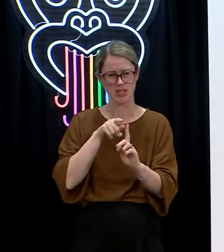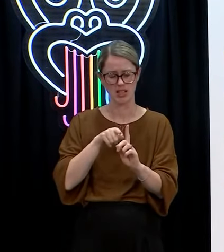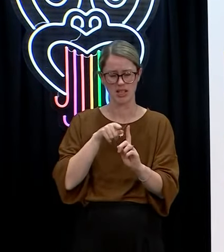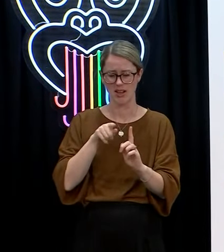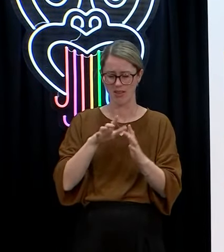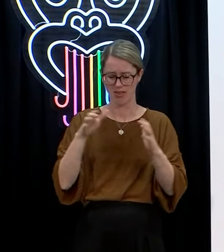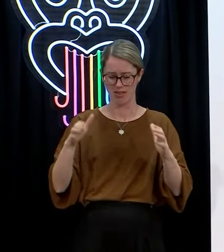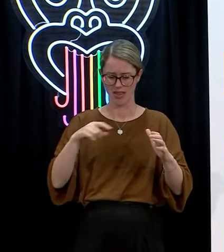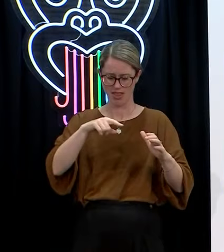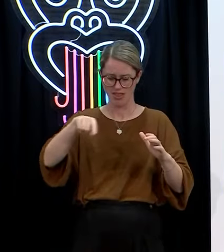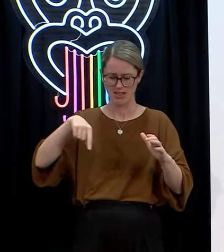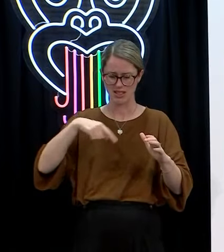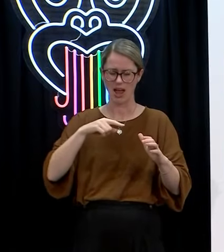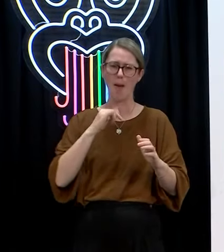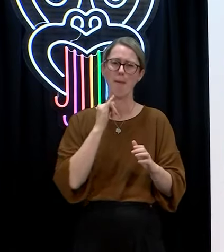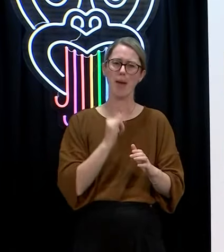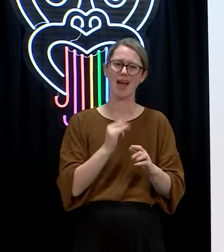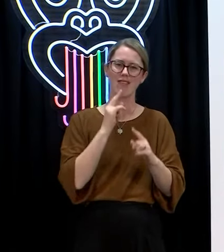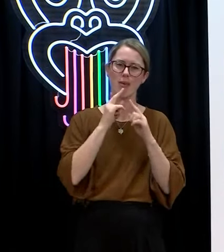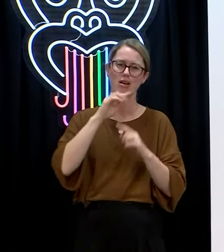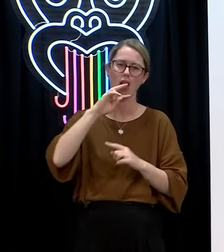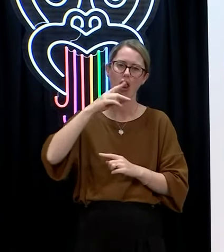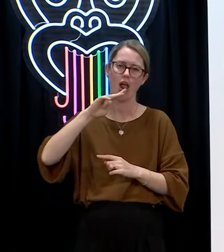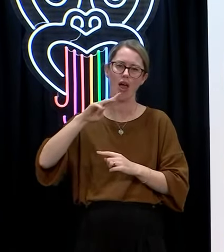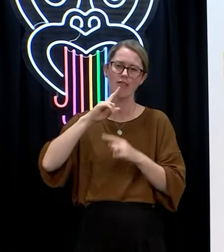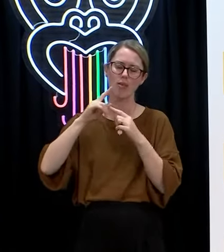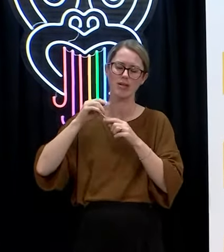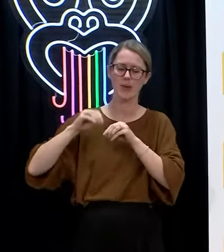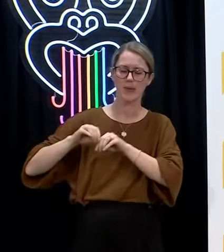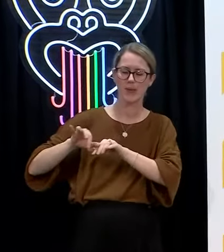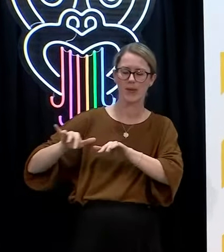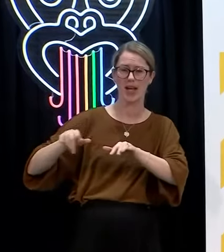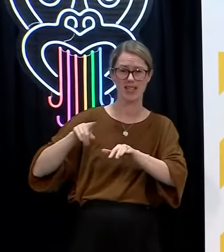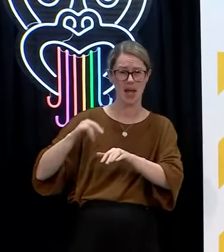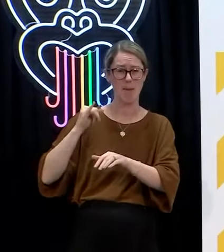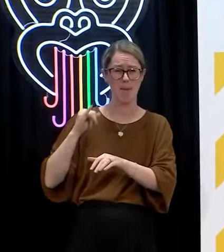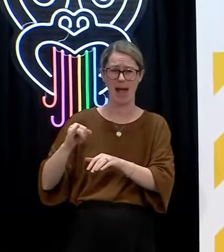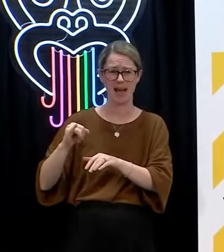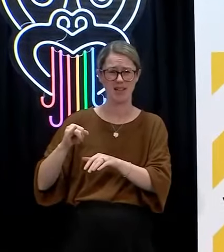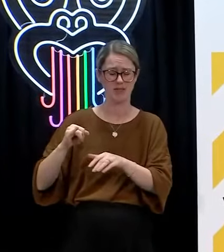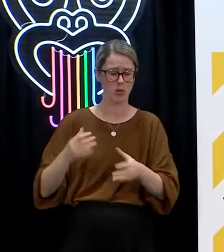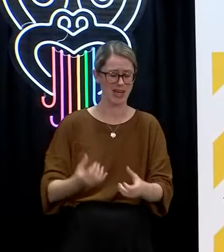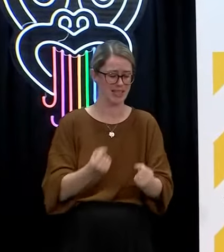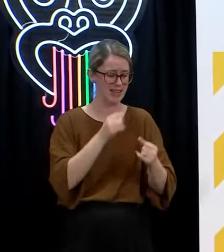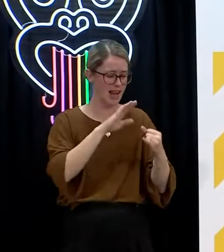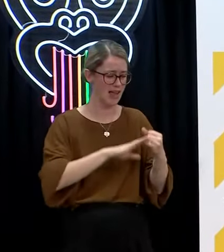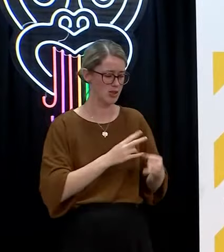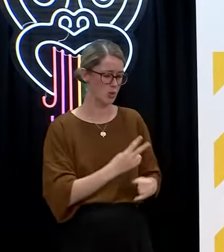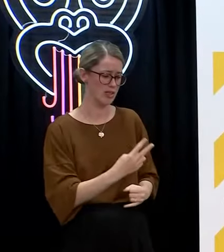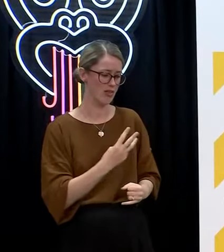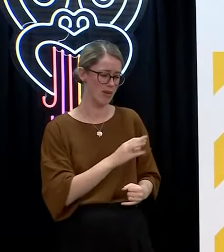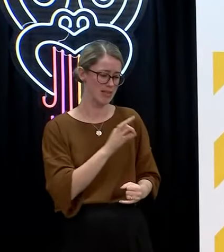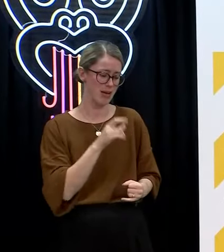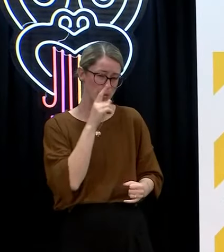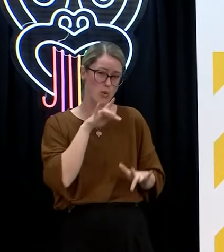you, of disinformation and misinformation when it comes to getting to that final 23% who haven't moved yet?